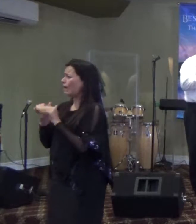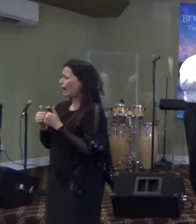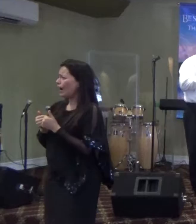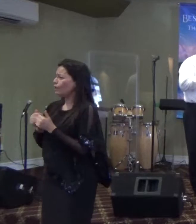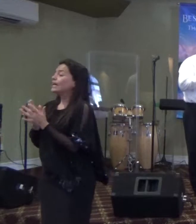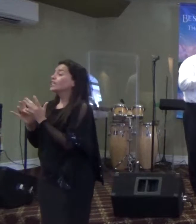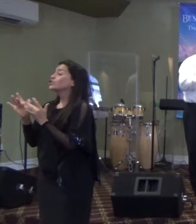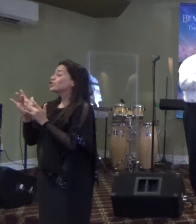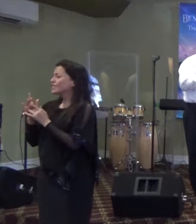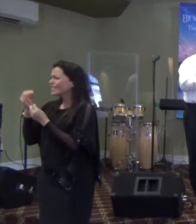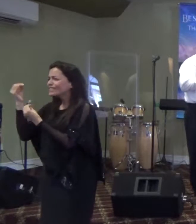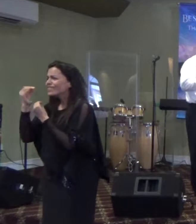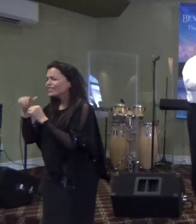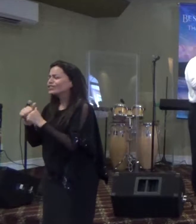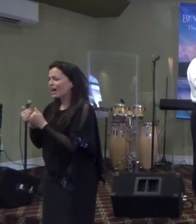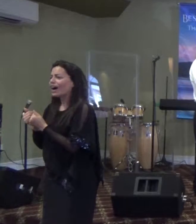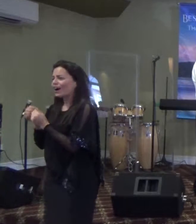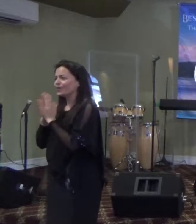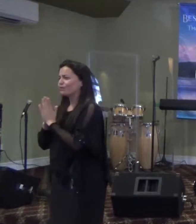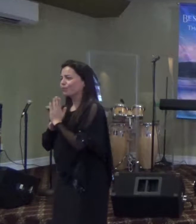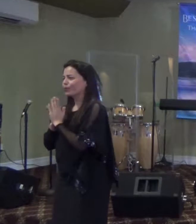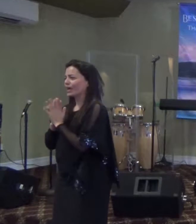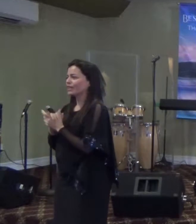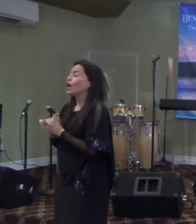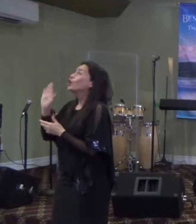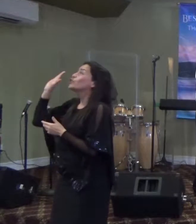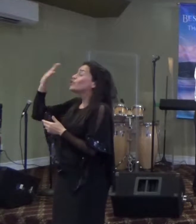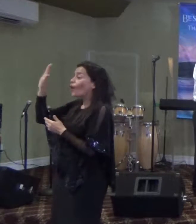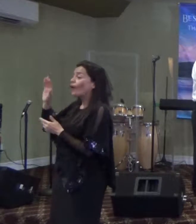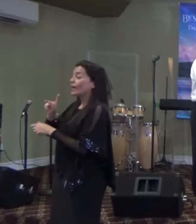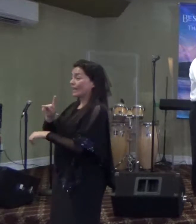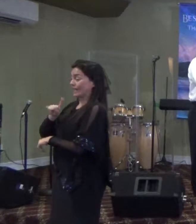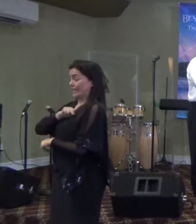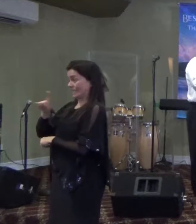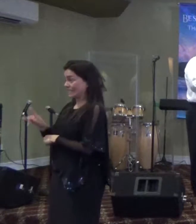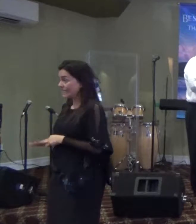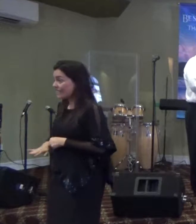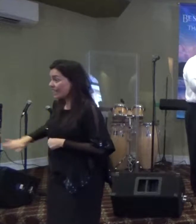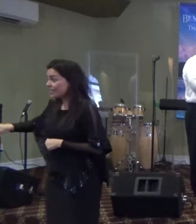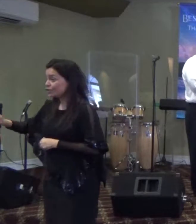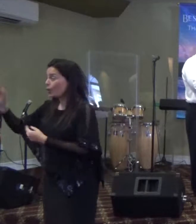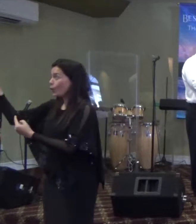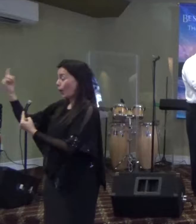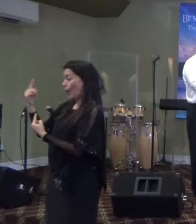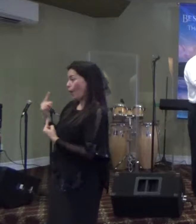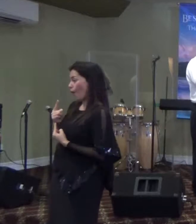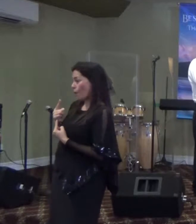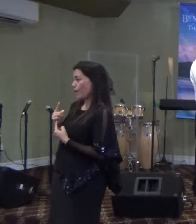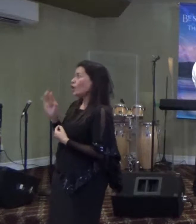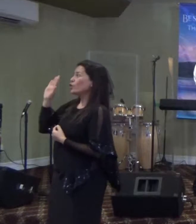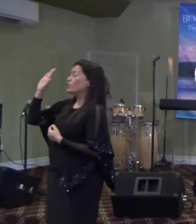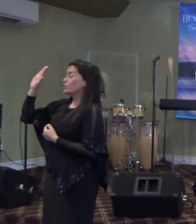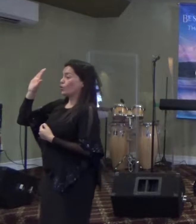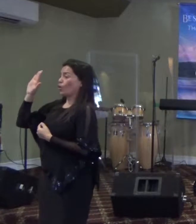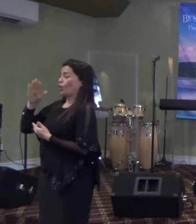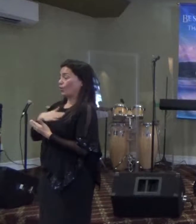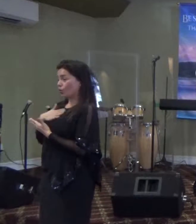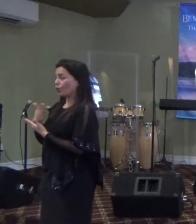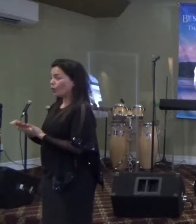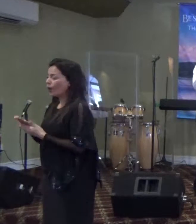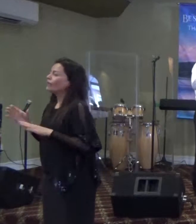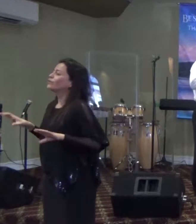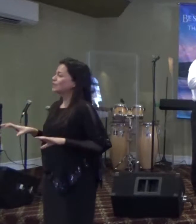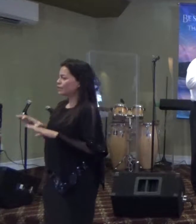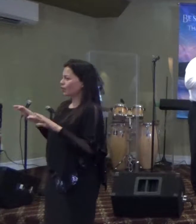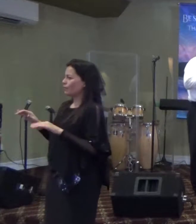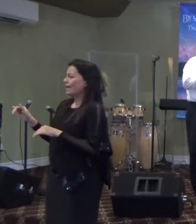us, vénganos tu reino let your kingdom come y hágase tu and voluntad, your will be done, como en el